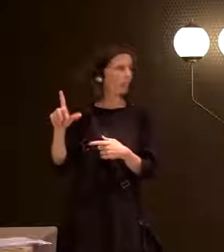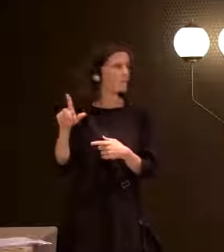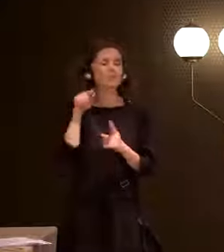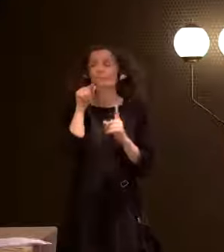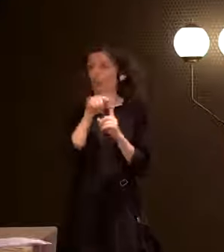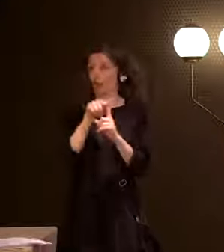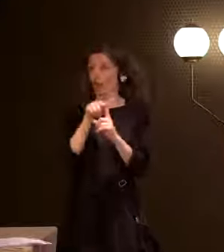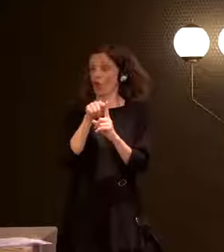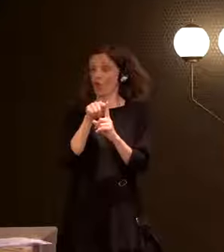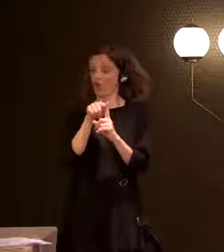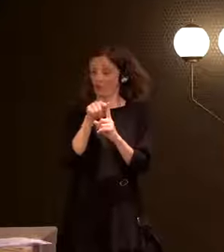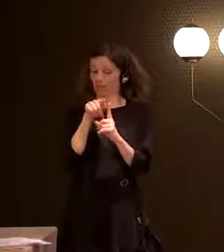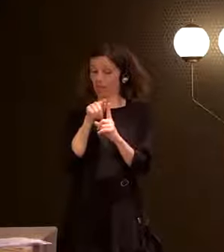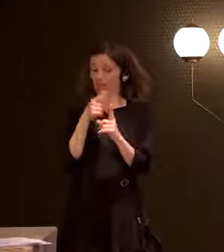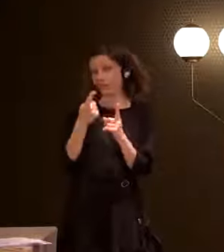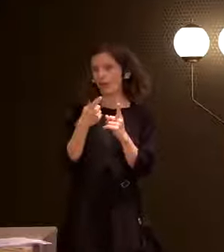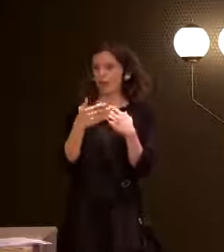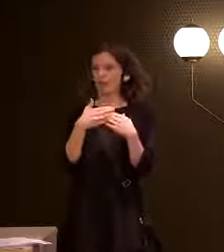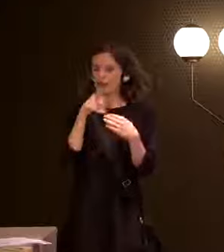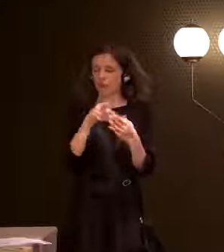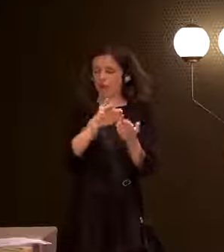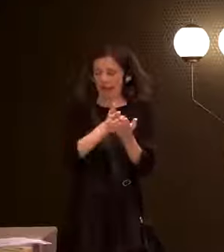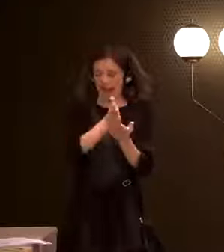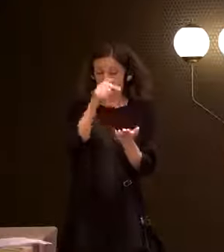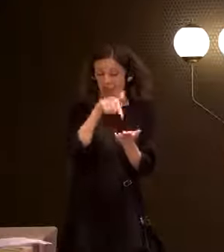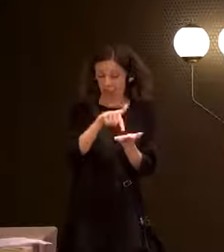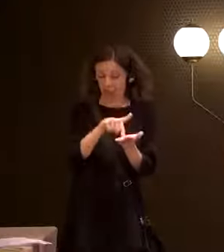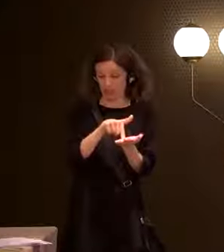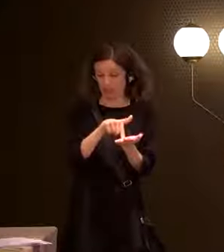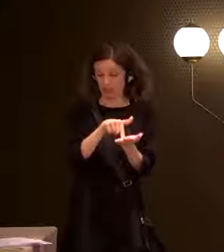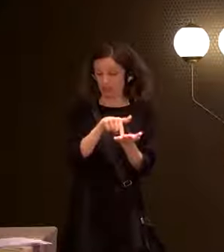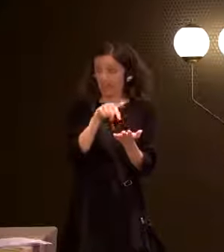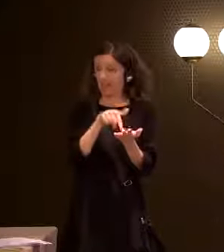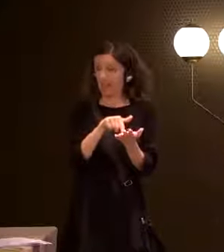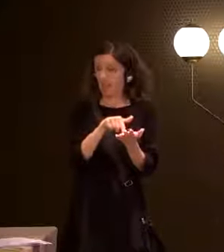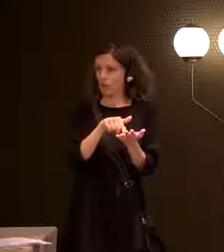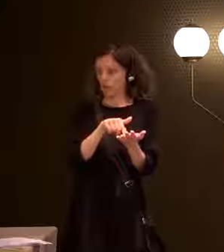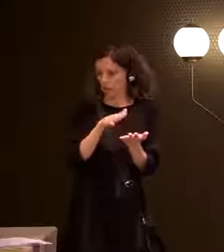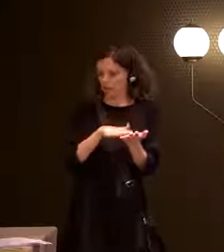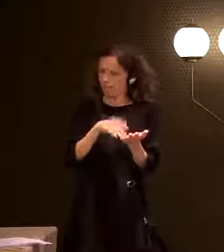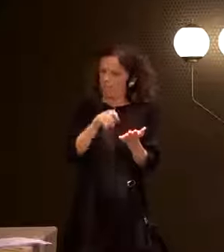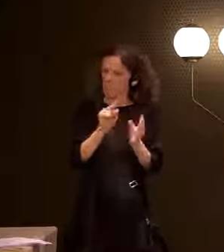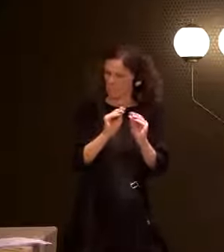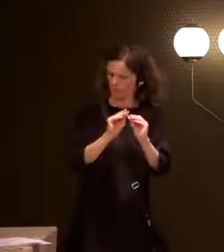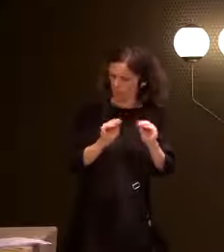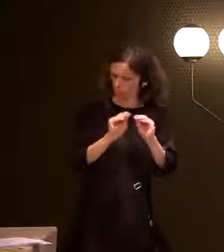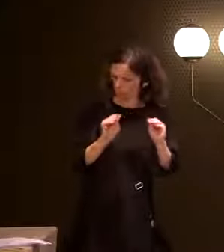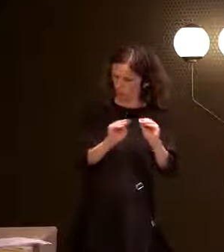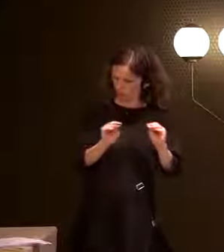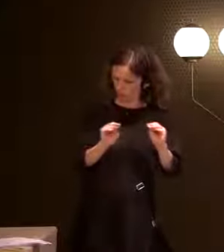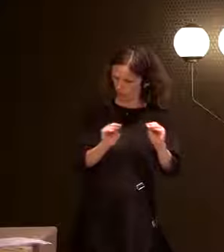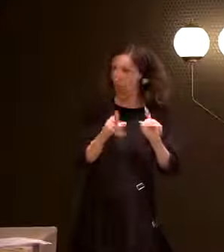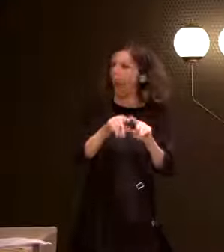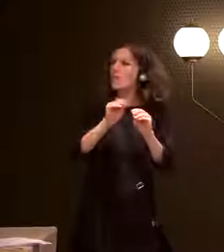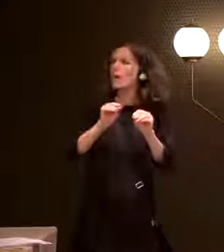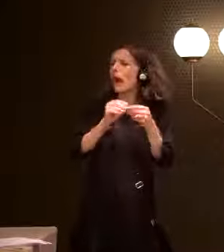content that is taught and the language in which it is taught are equally important, and they are the goal of your teaching. It is an